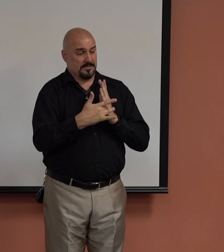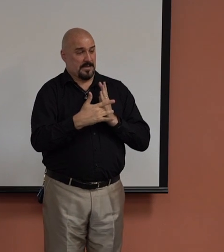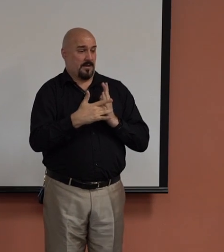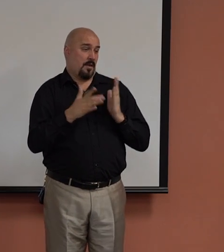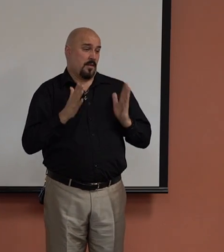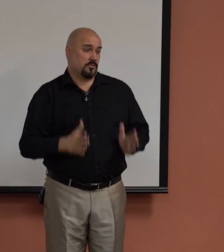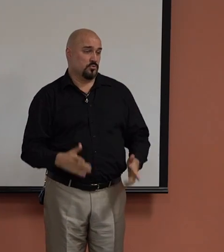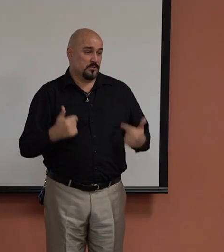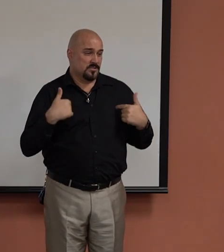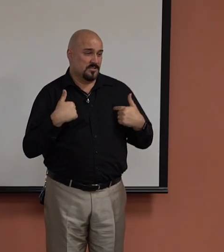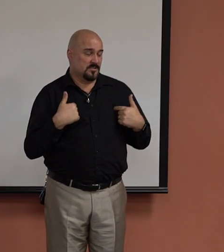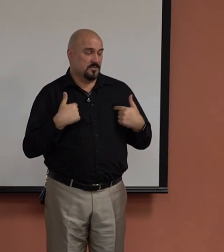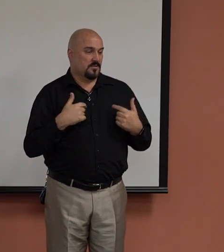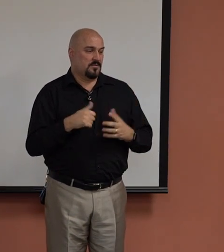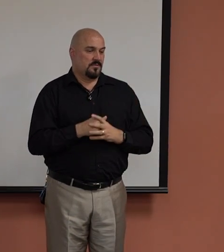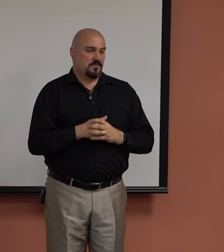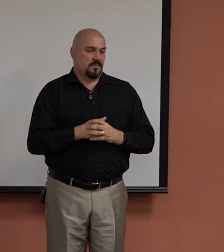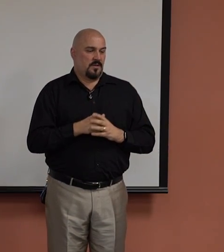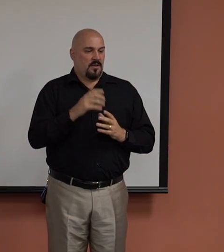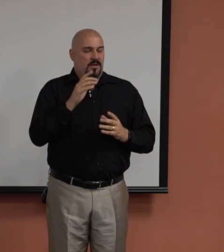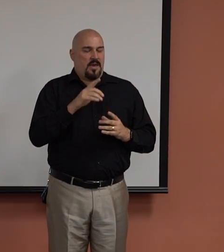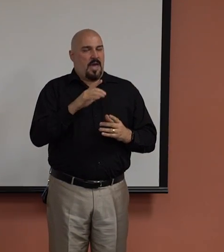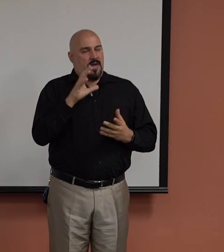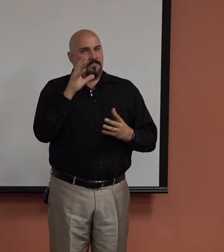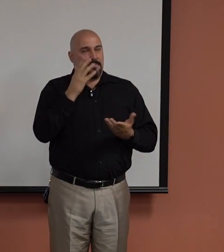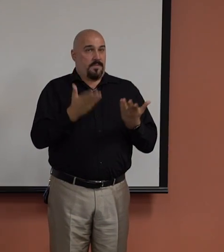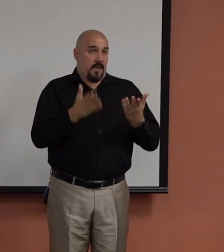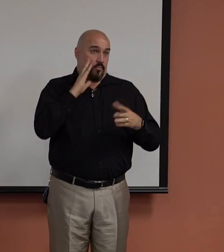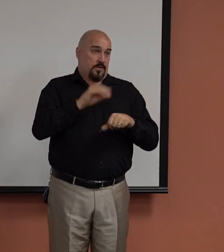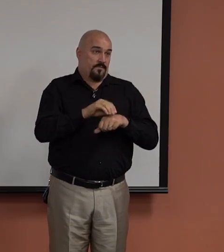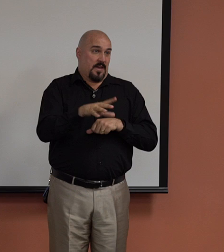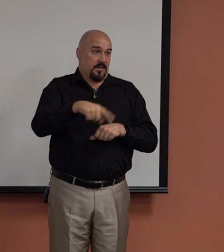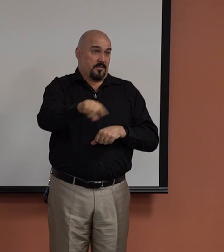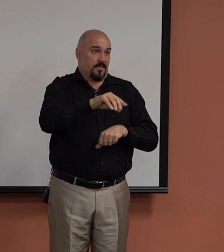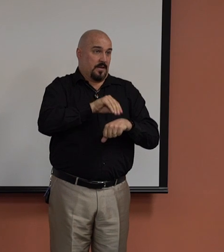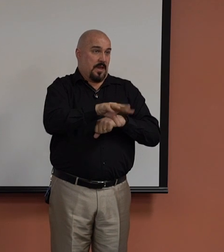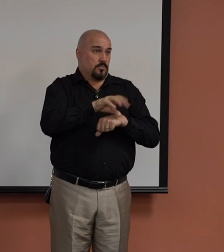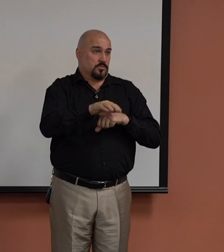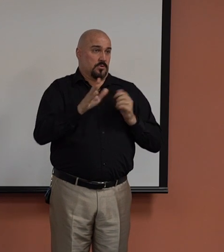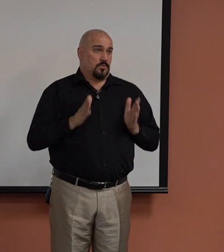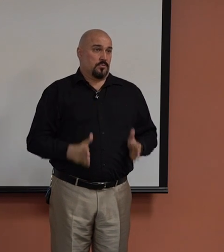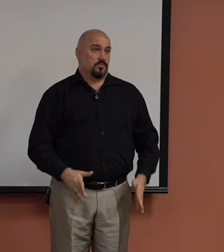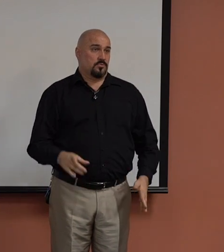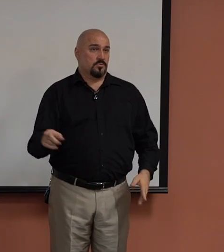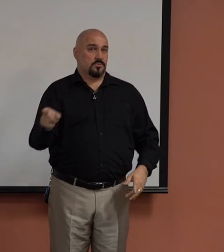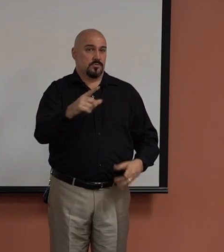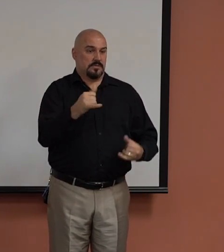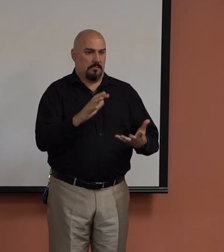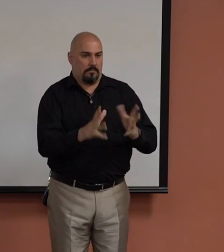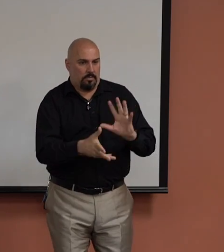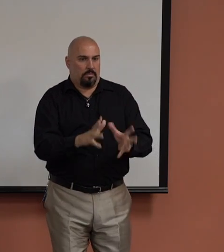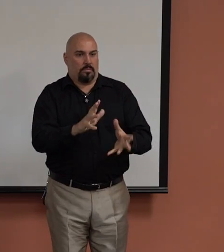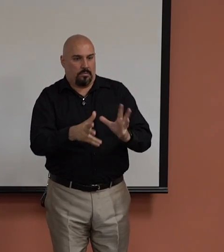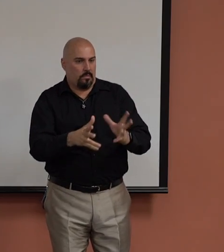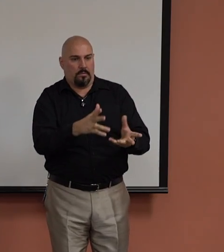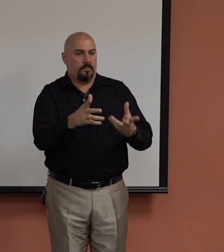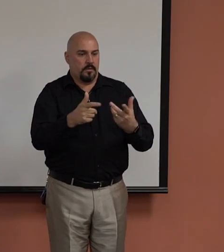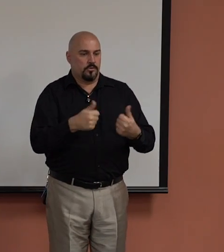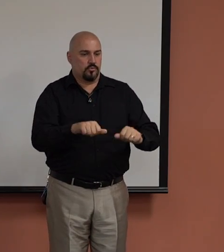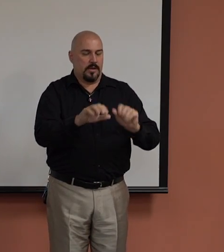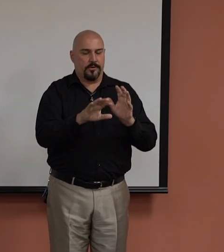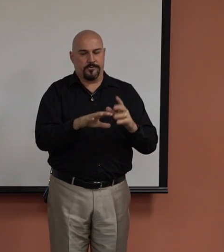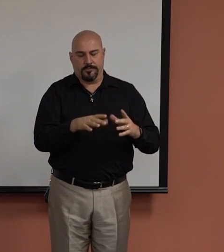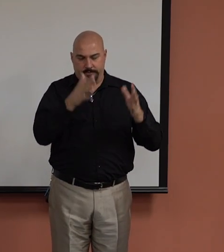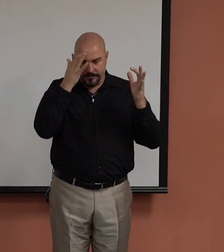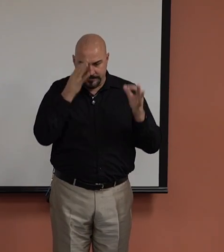guess maybe that would be on the part of the counselors, and part of that you still be working, and you kind of just trying to find defined goals